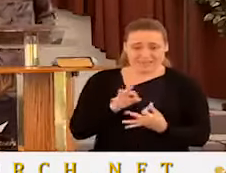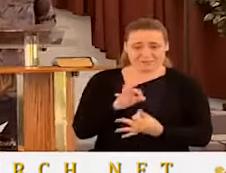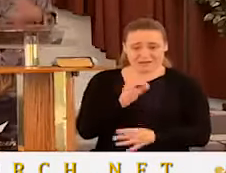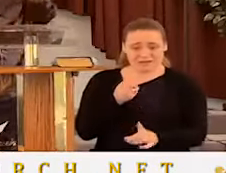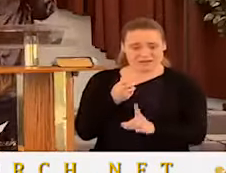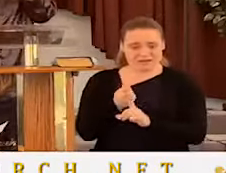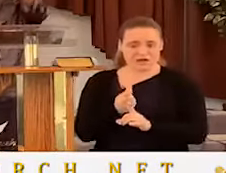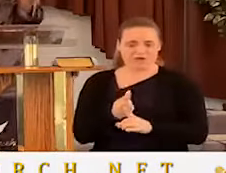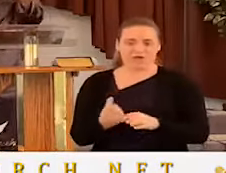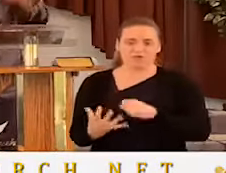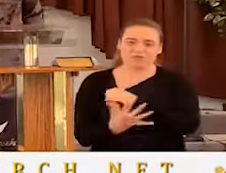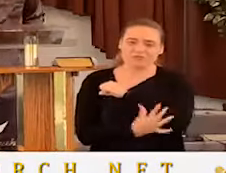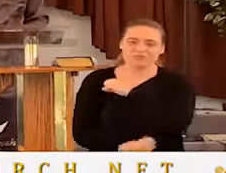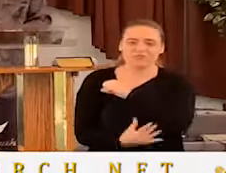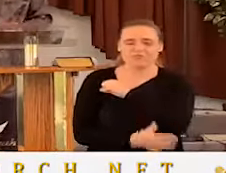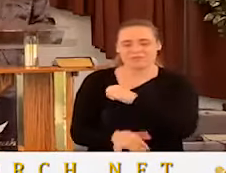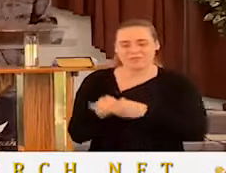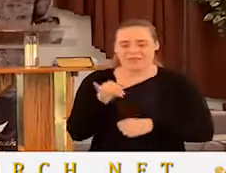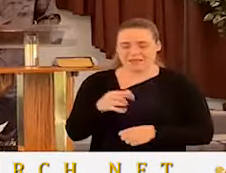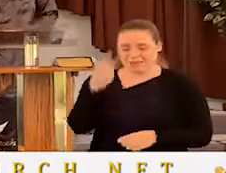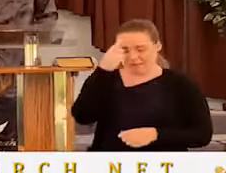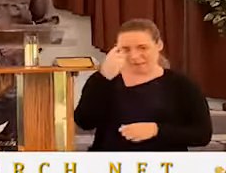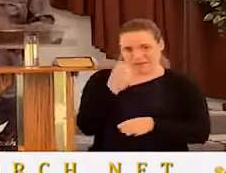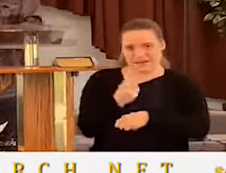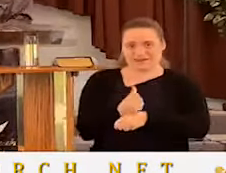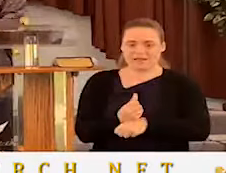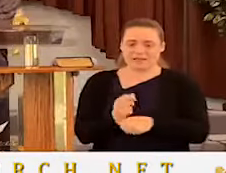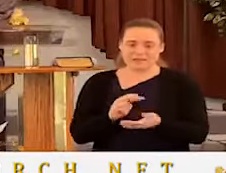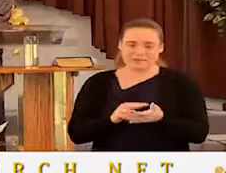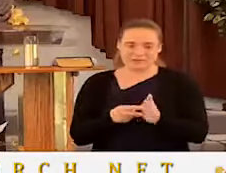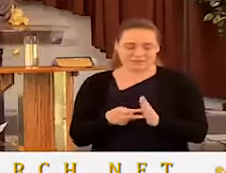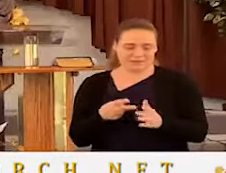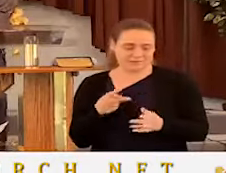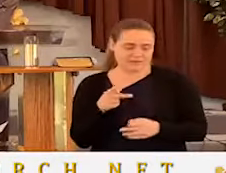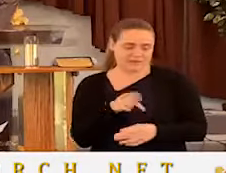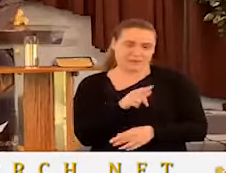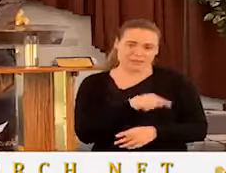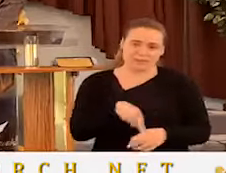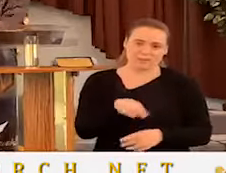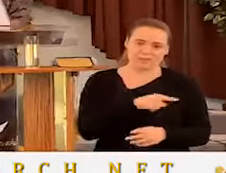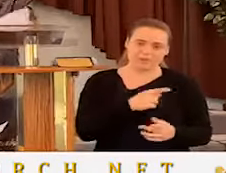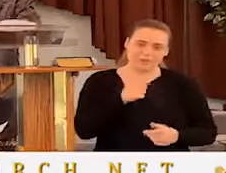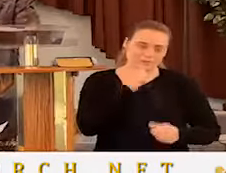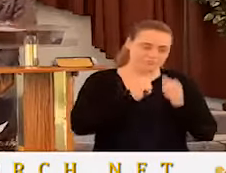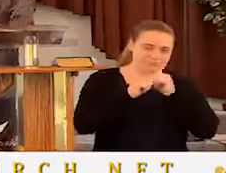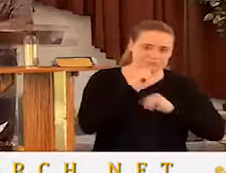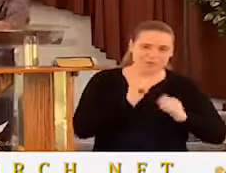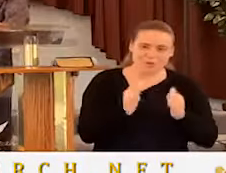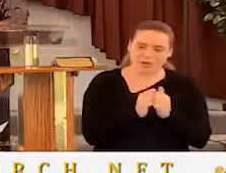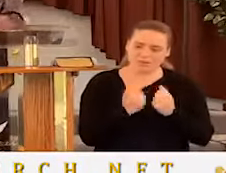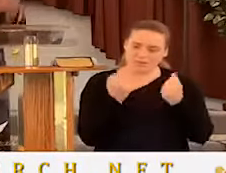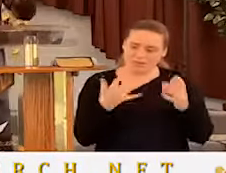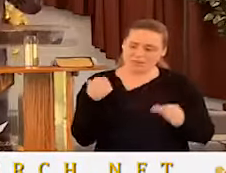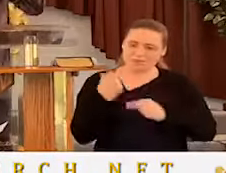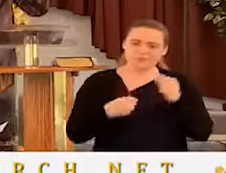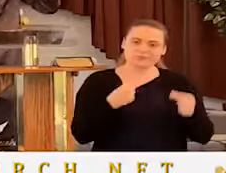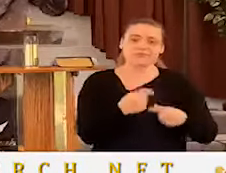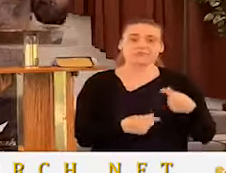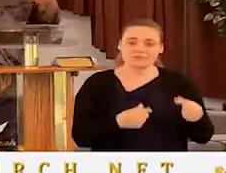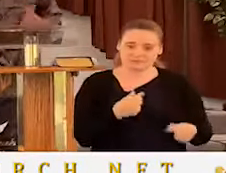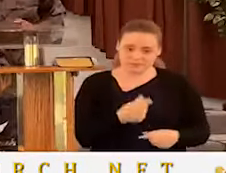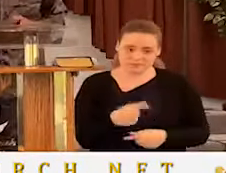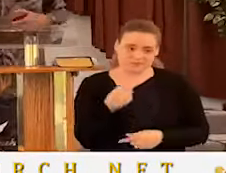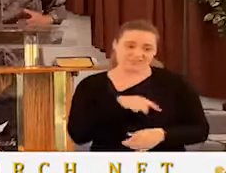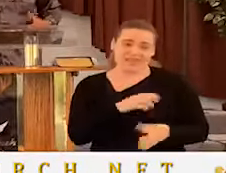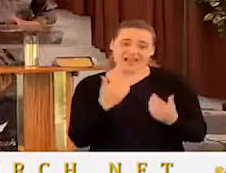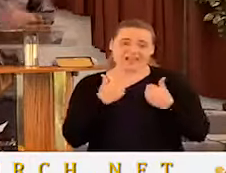or mindset that a plague minority people for many generations. You know generations that have the spirit